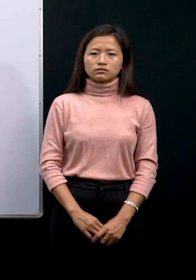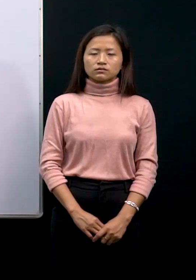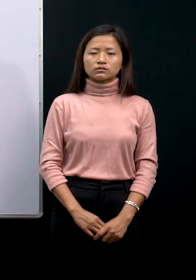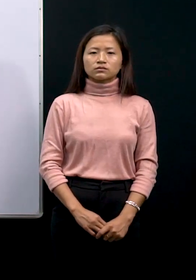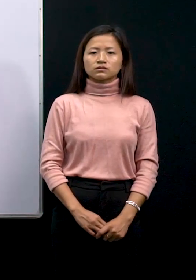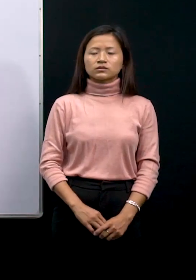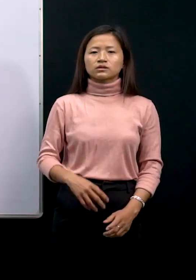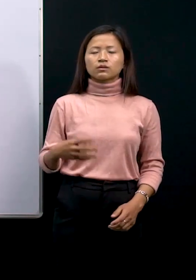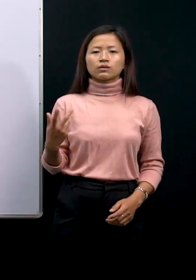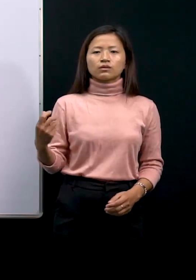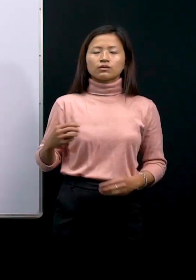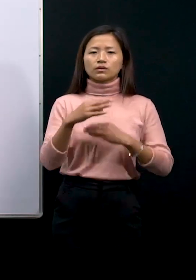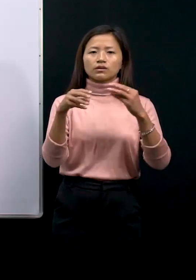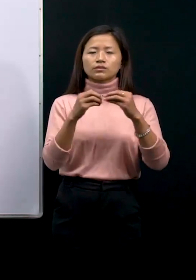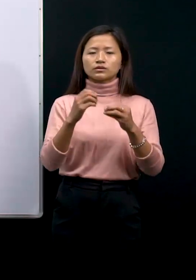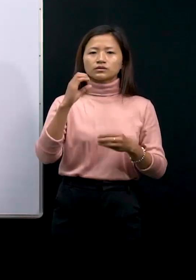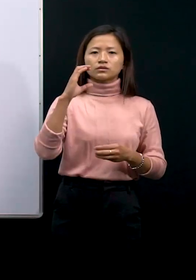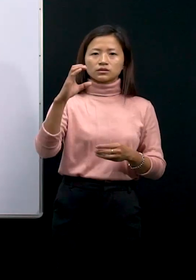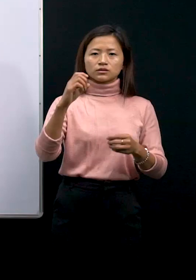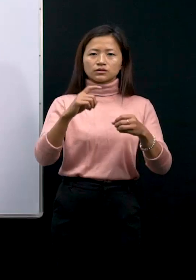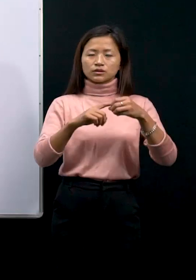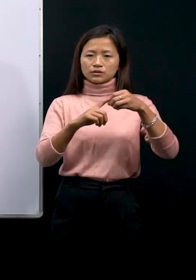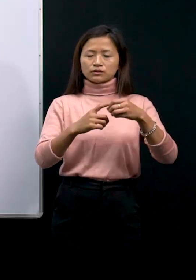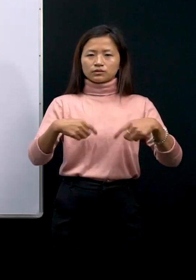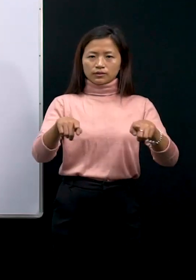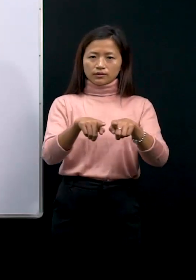What about CQ and CR?